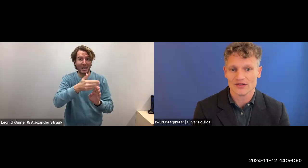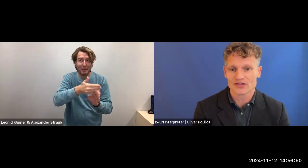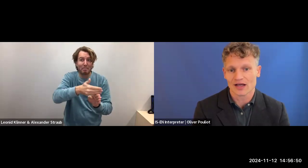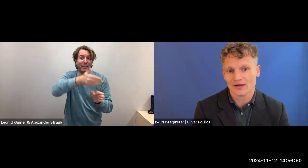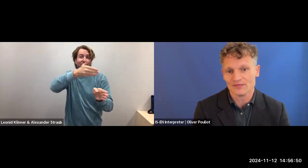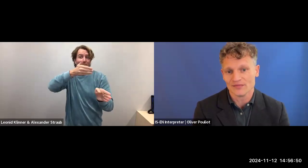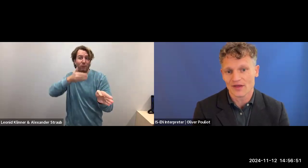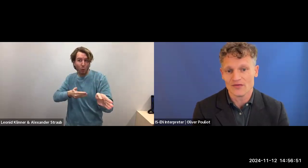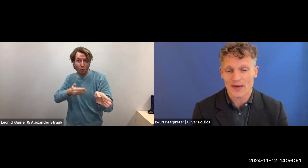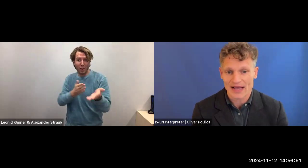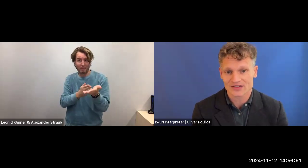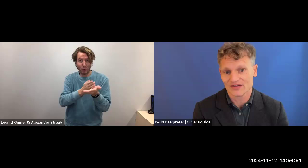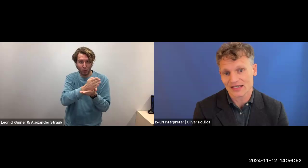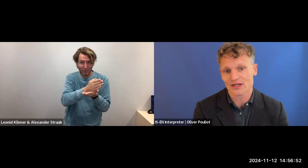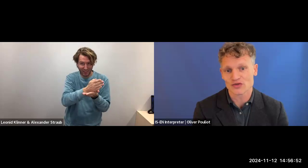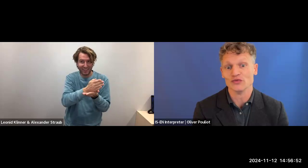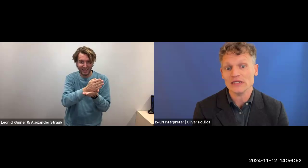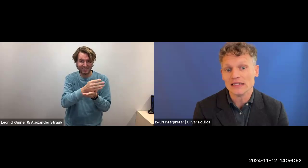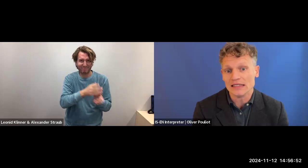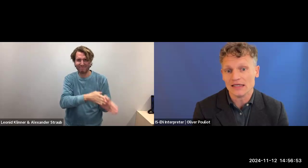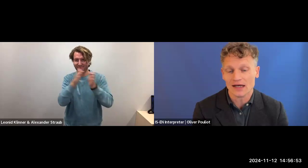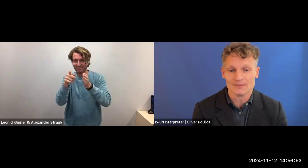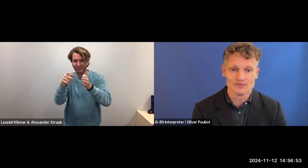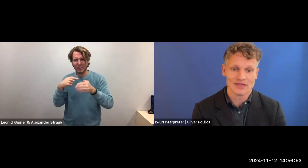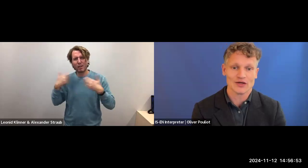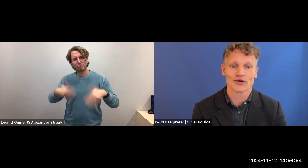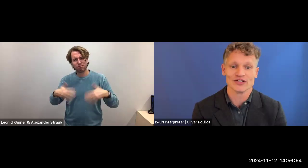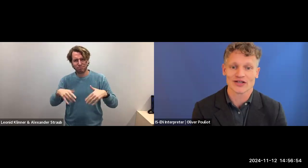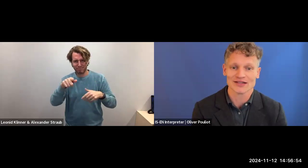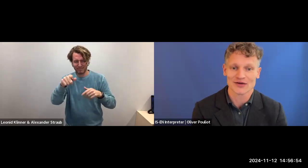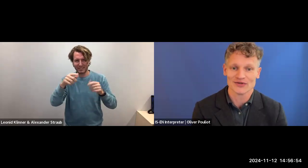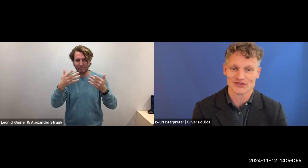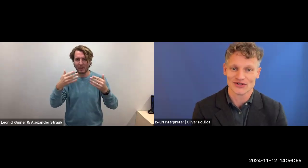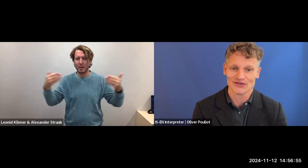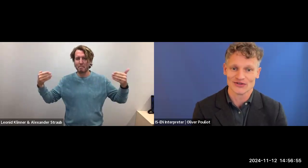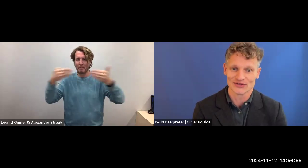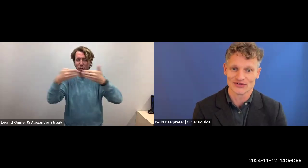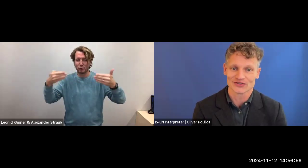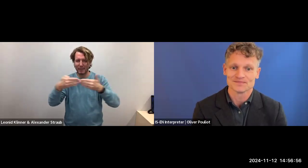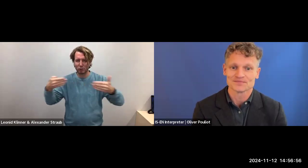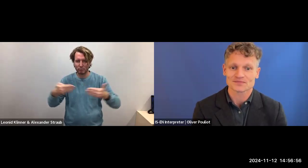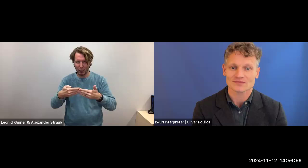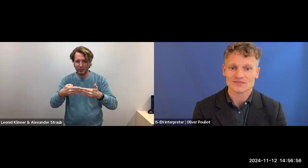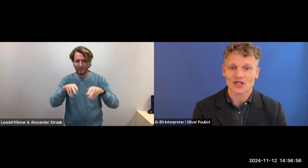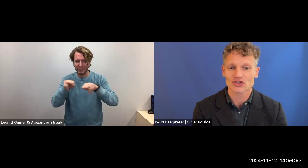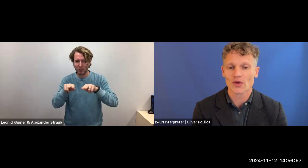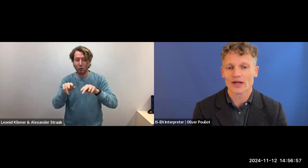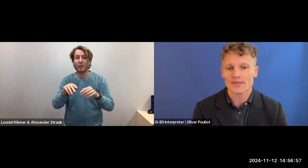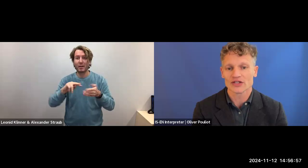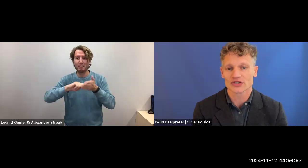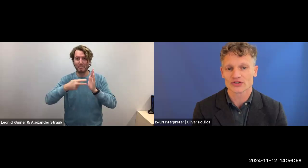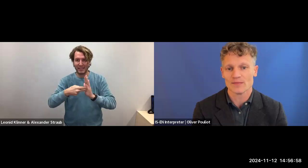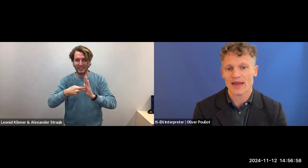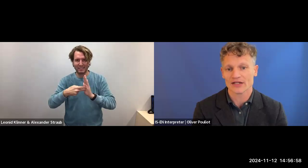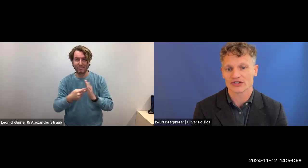paper-based things of the past, that doesn't really encourage sign language learners. So we